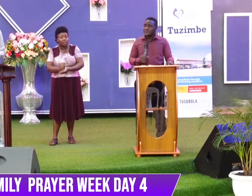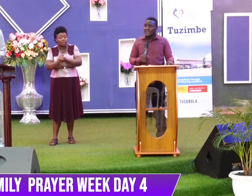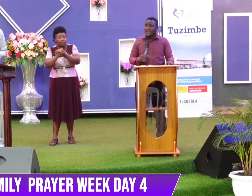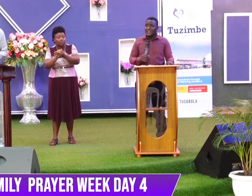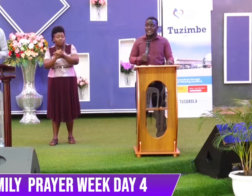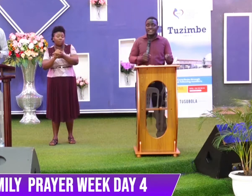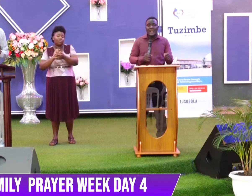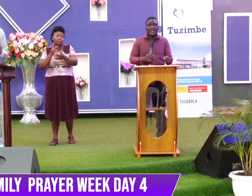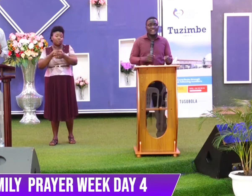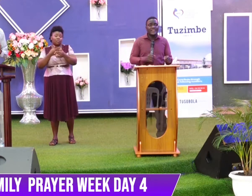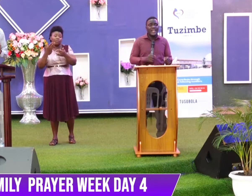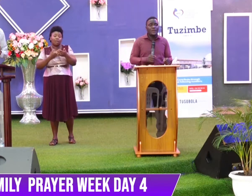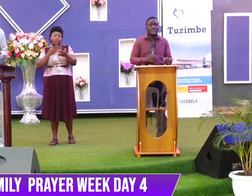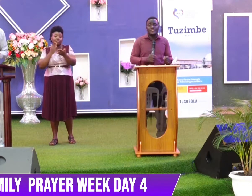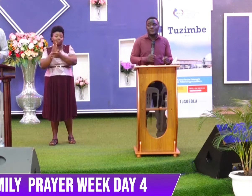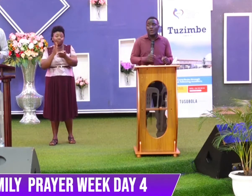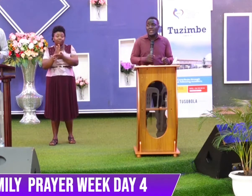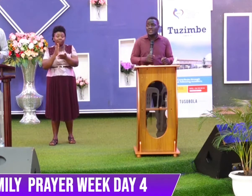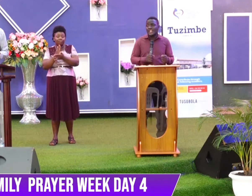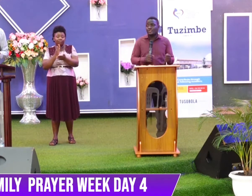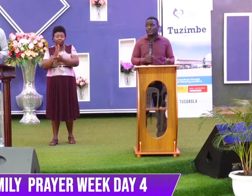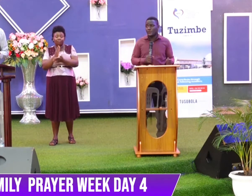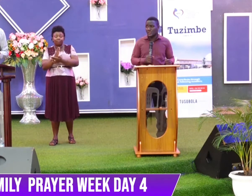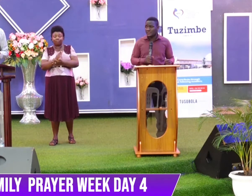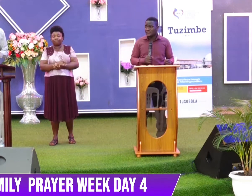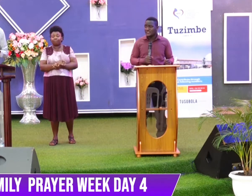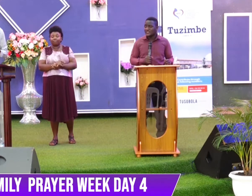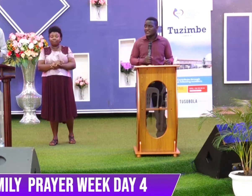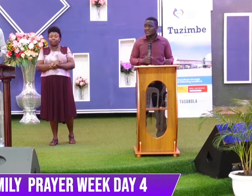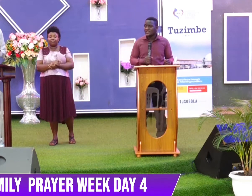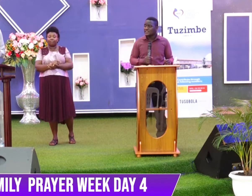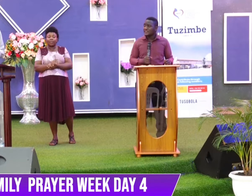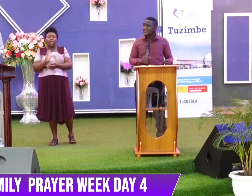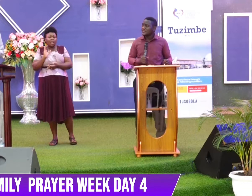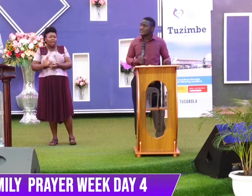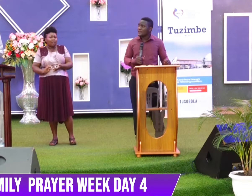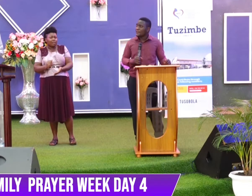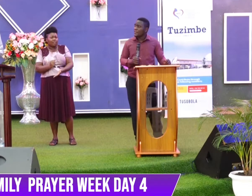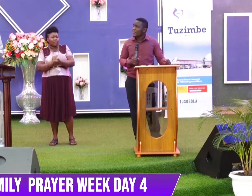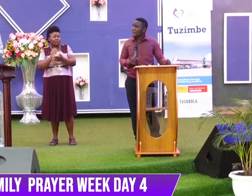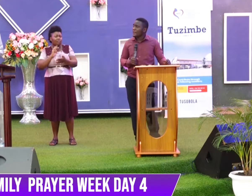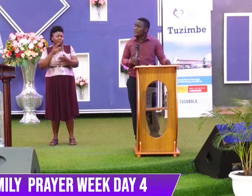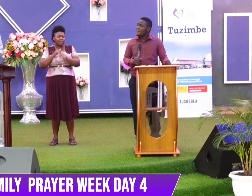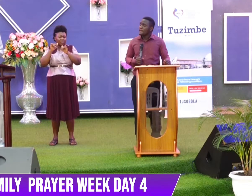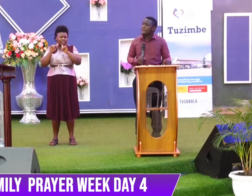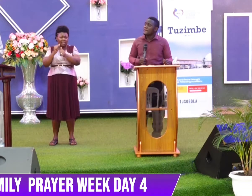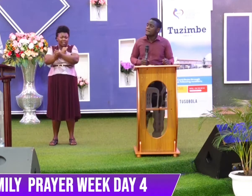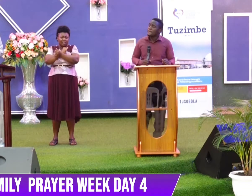is character that helps us to be honest and truthful. It is